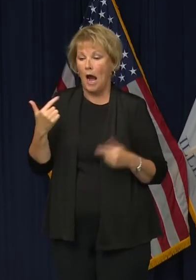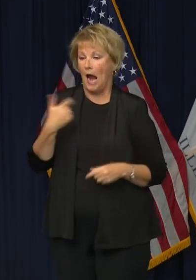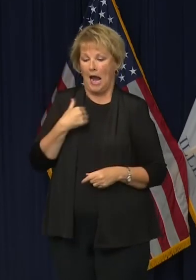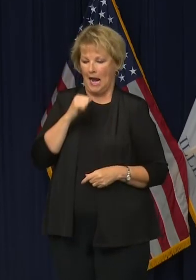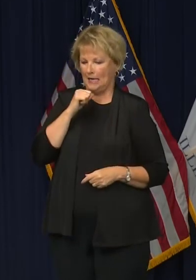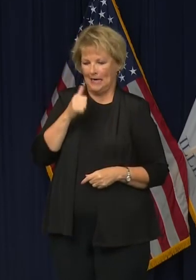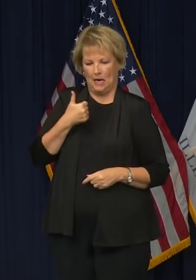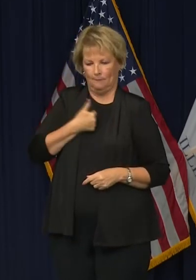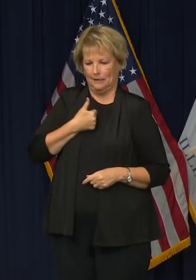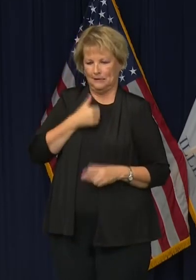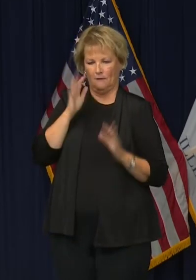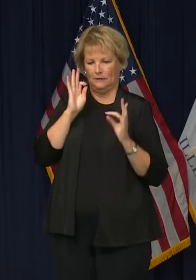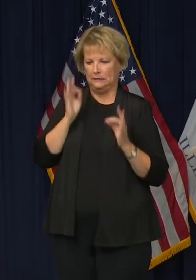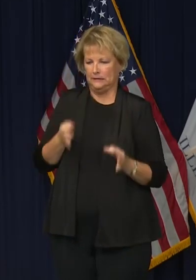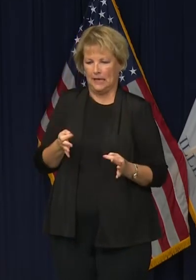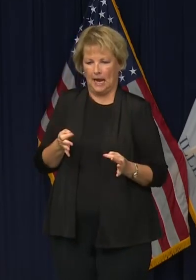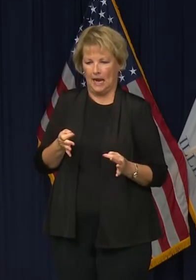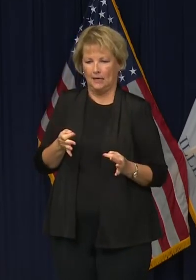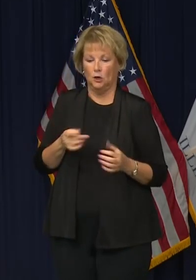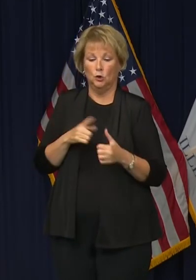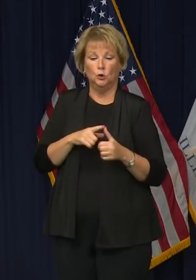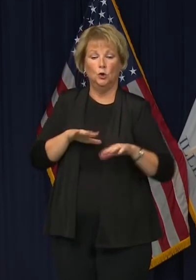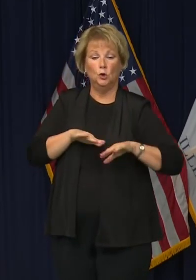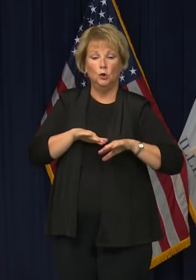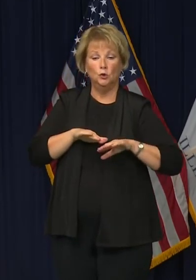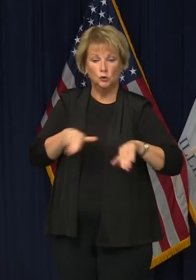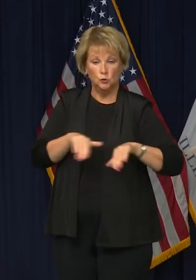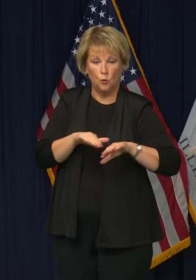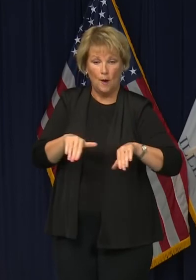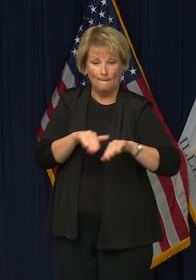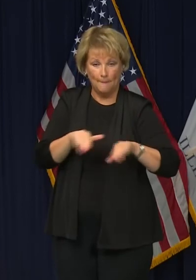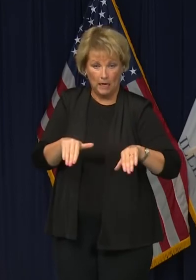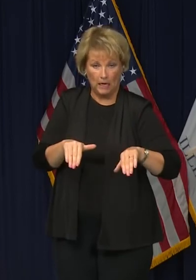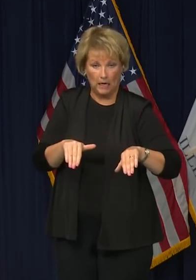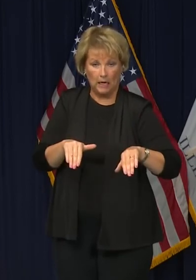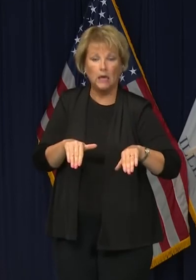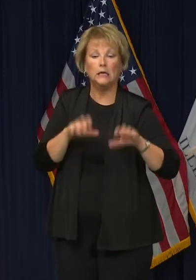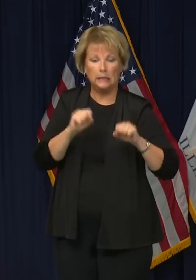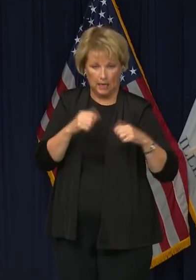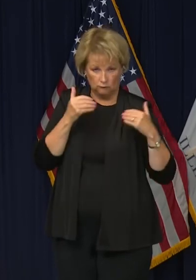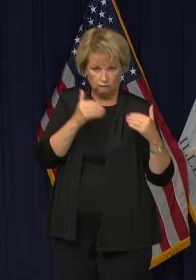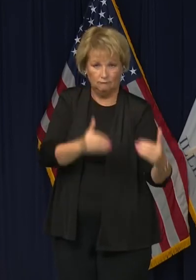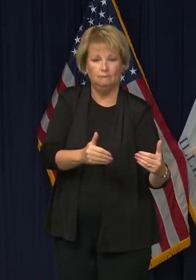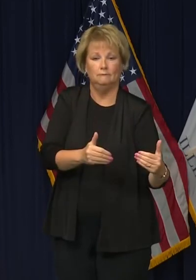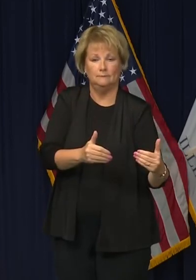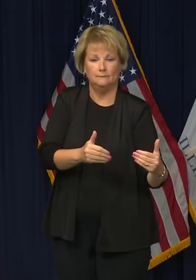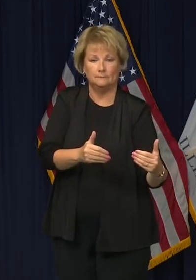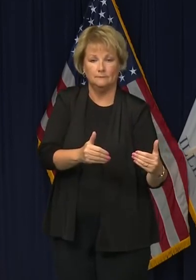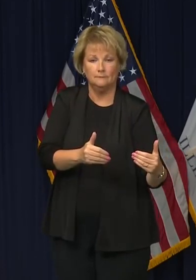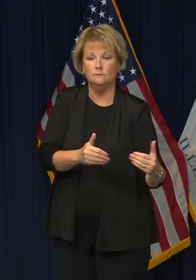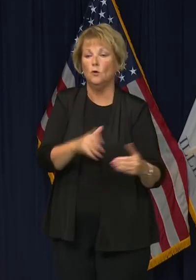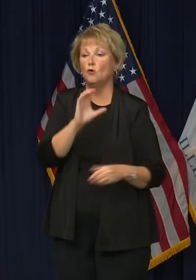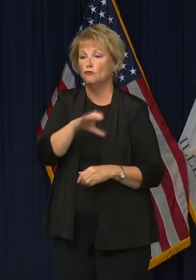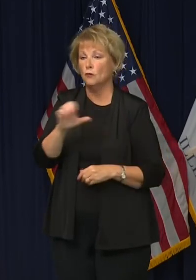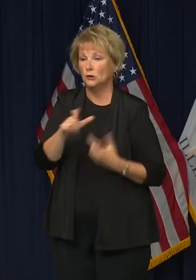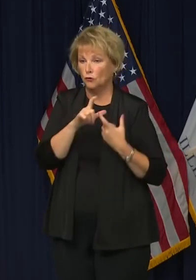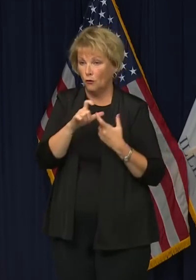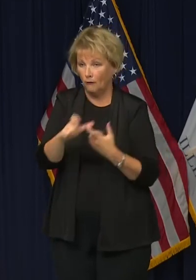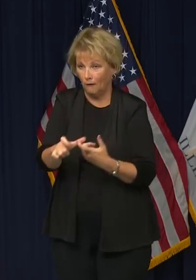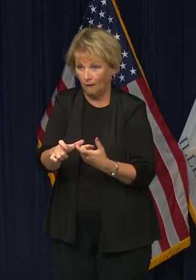one who decided that swimming ought to be something that gets played, you know, cross